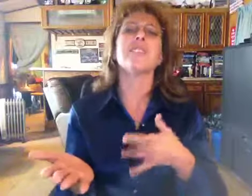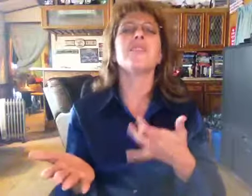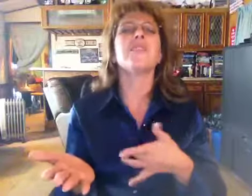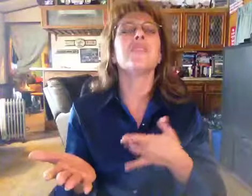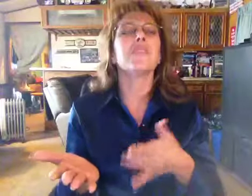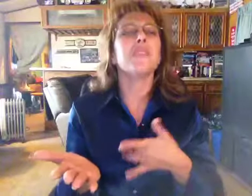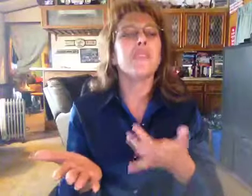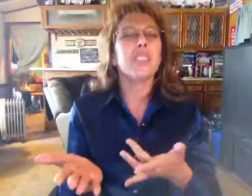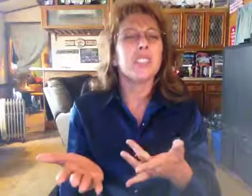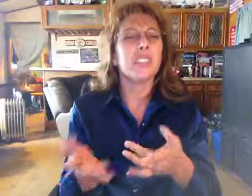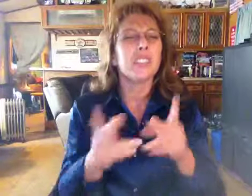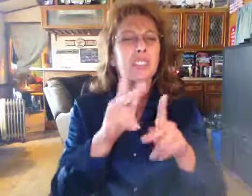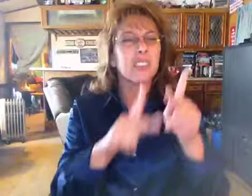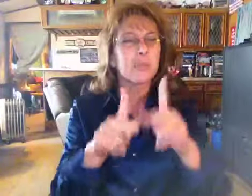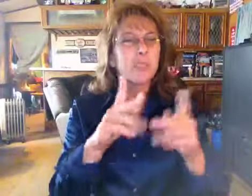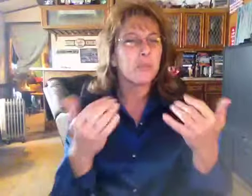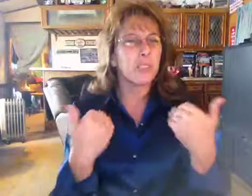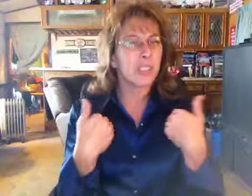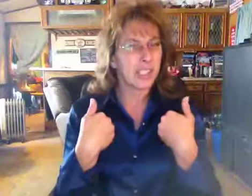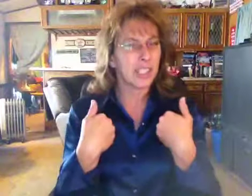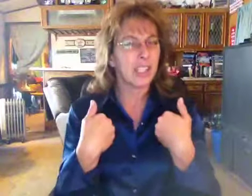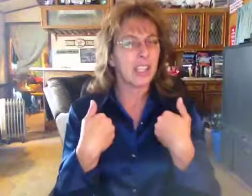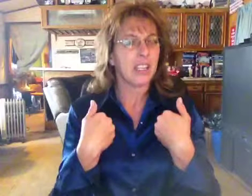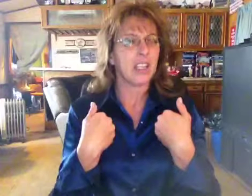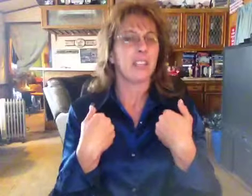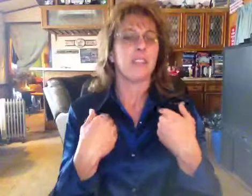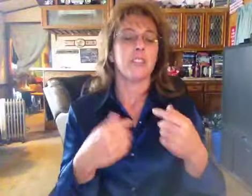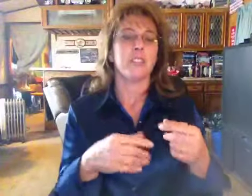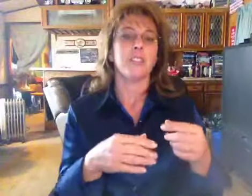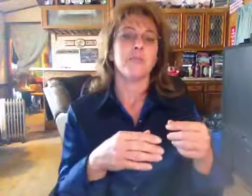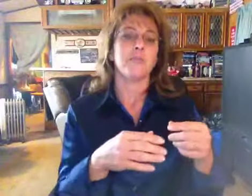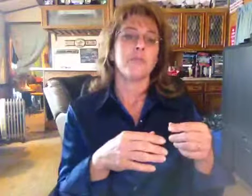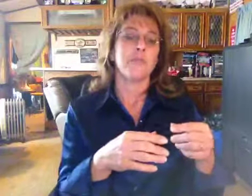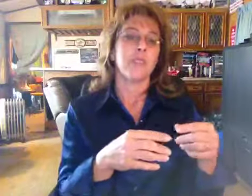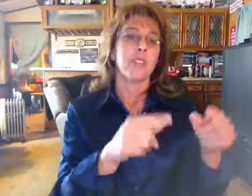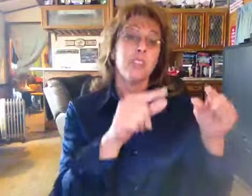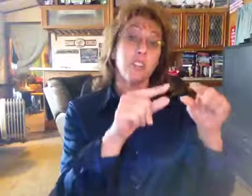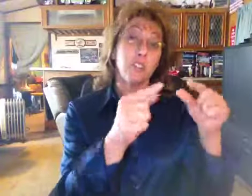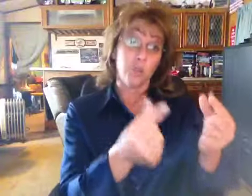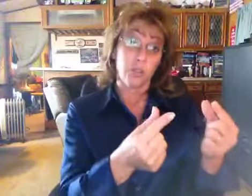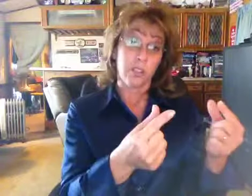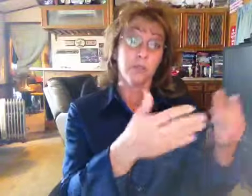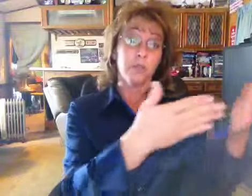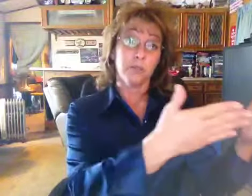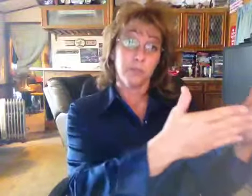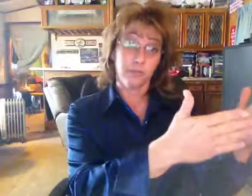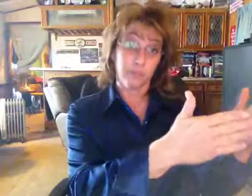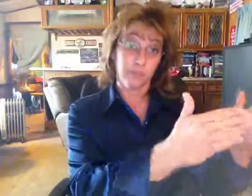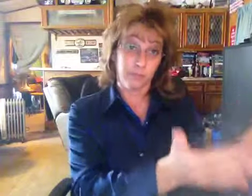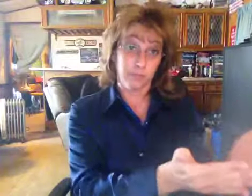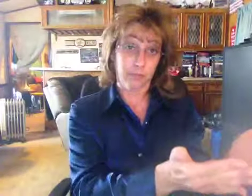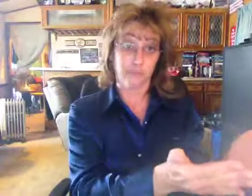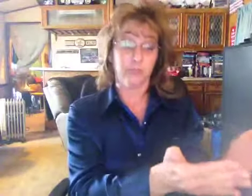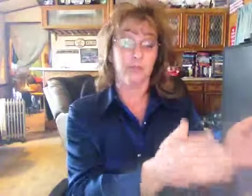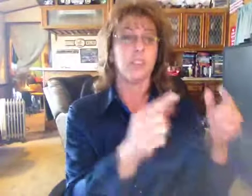learning grammar. And for some people, when I talk about using grammar in class, they think about